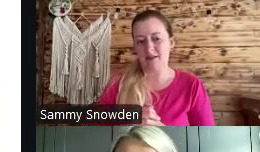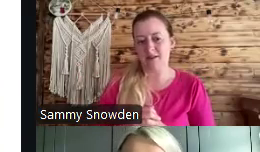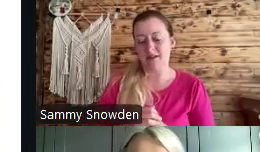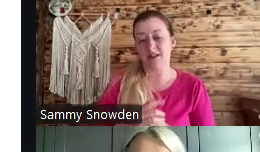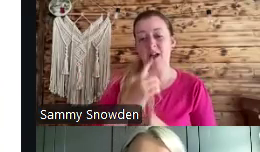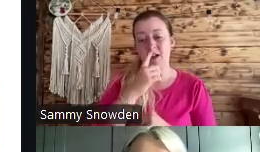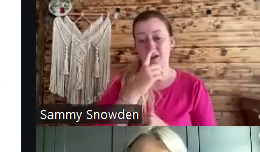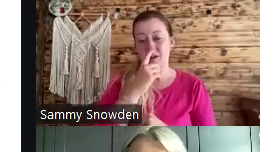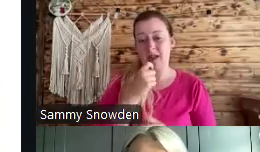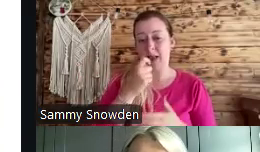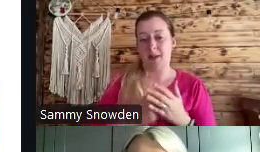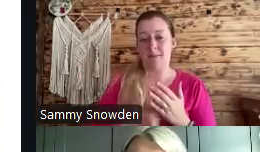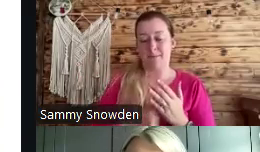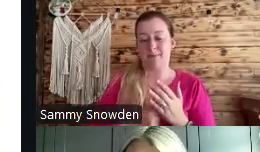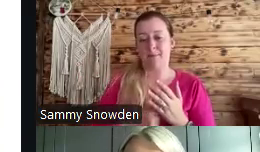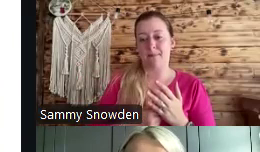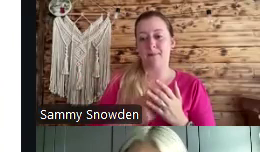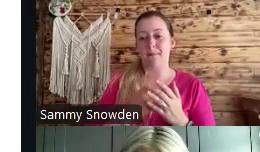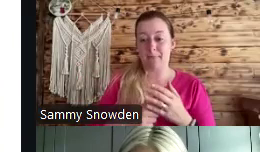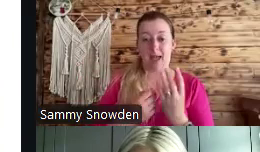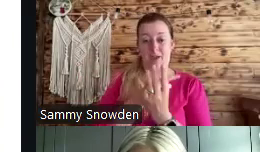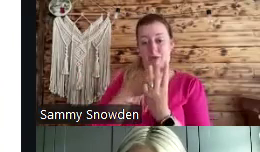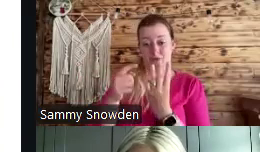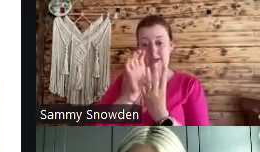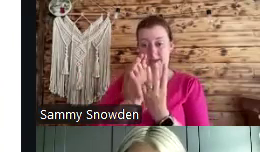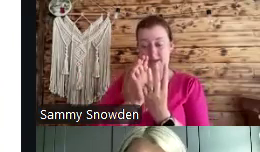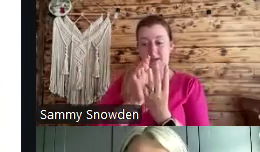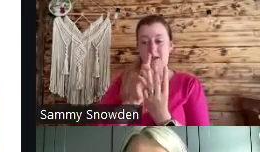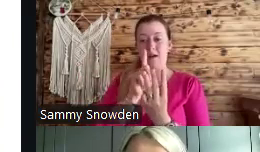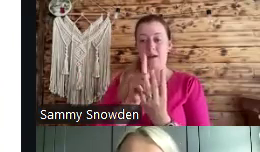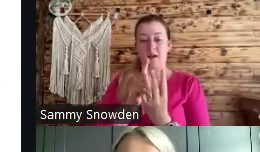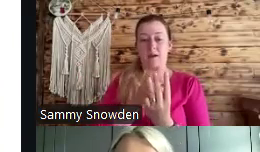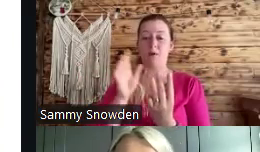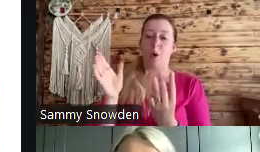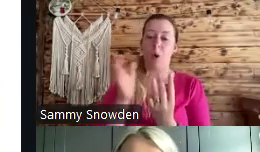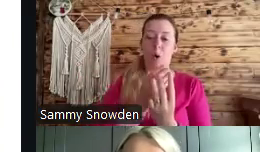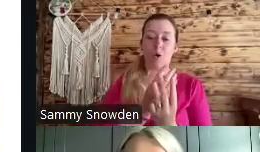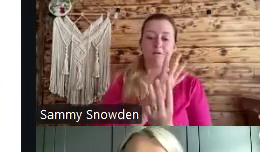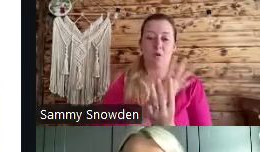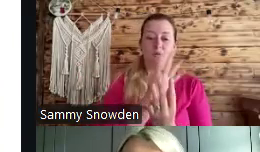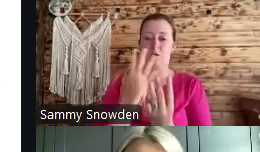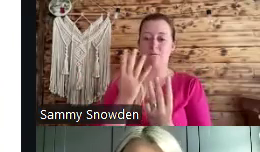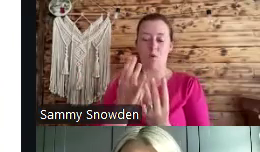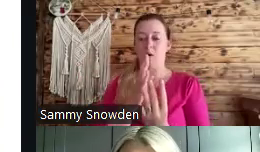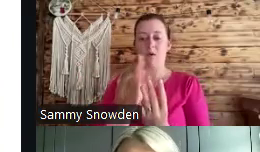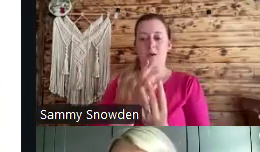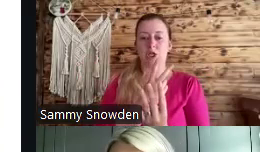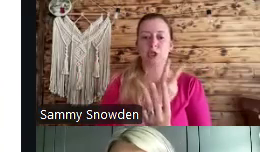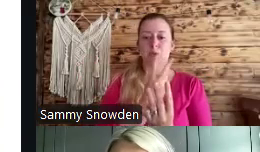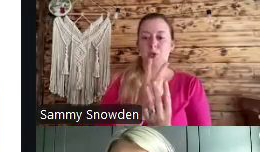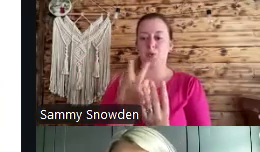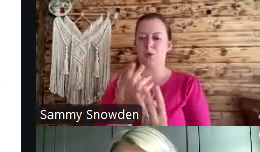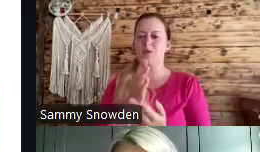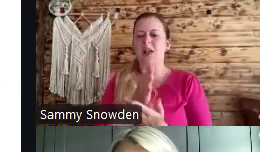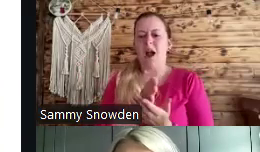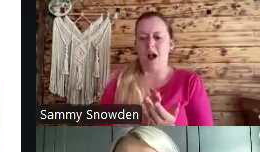and well, we can drop to half a dose as a maintenance thing. So we can use 2 of each. So that it works out a lot cheaper and you're sort of half